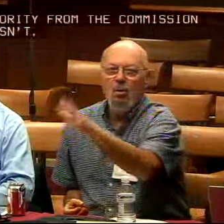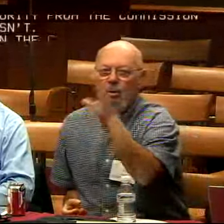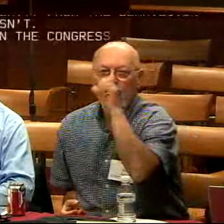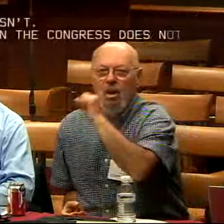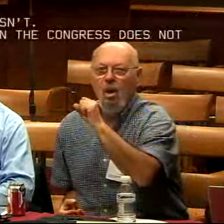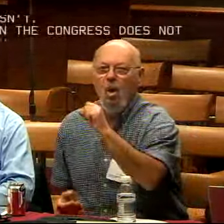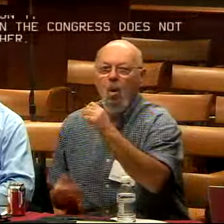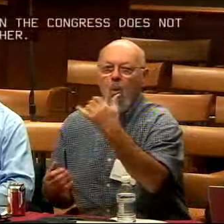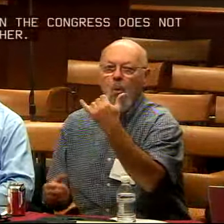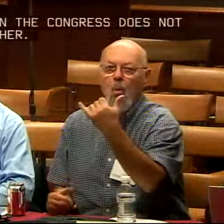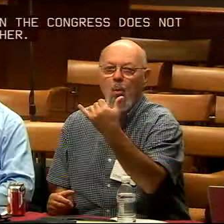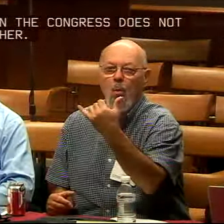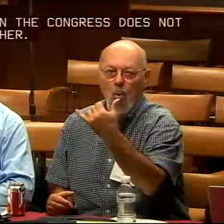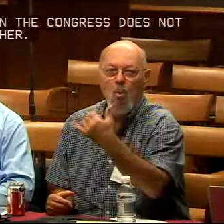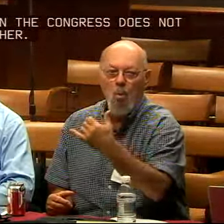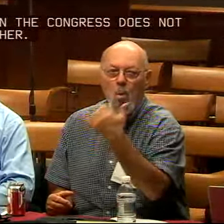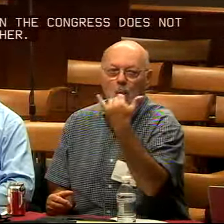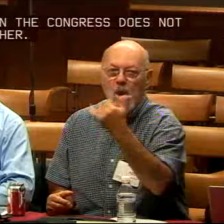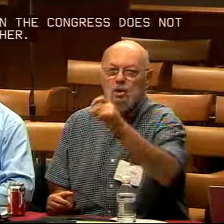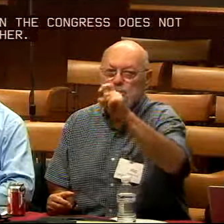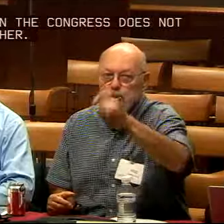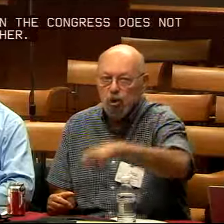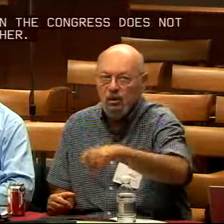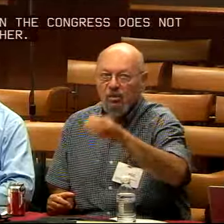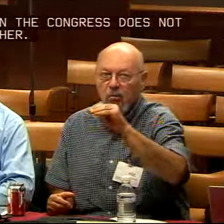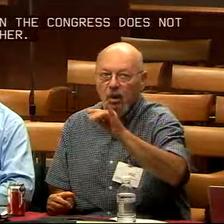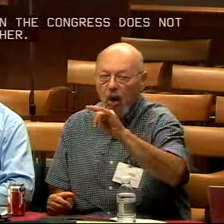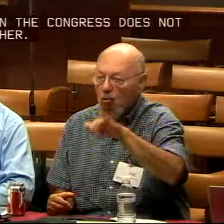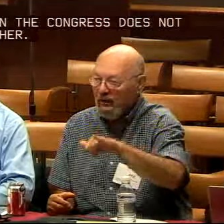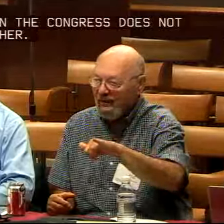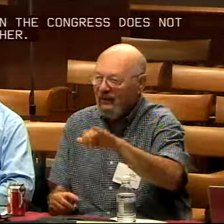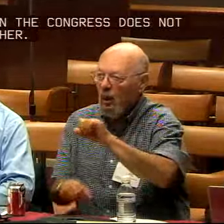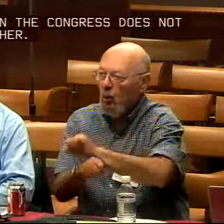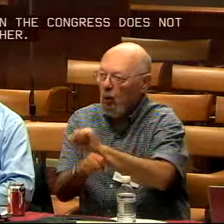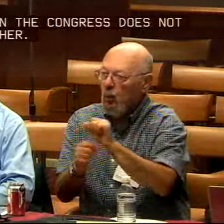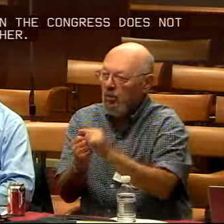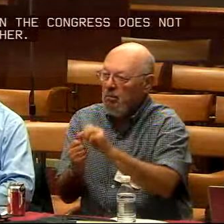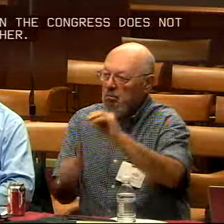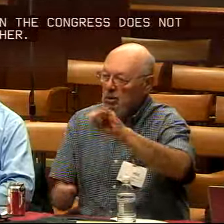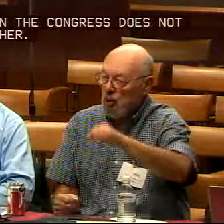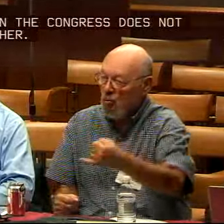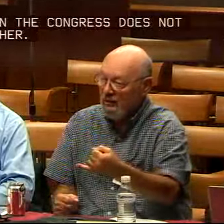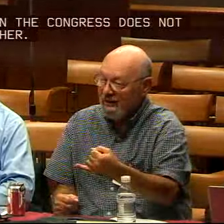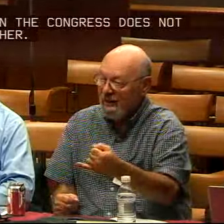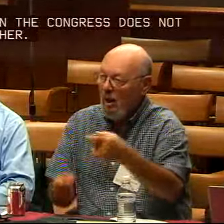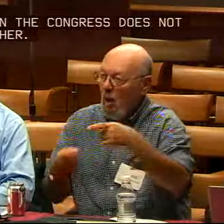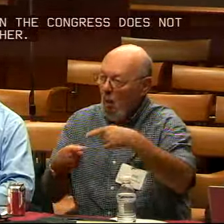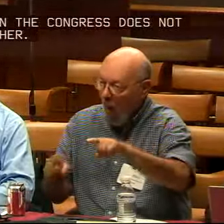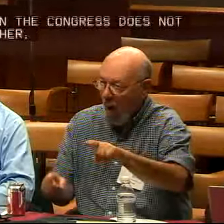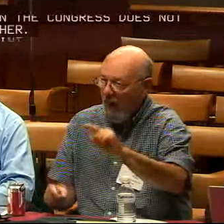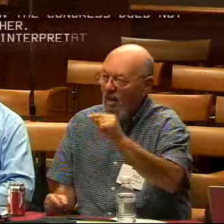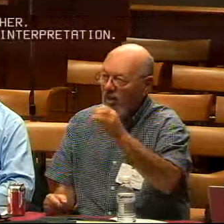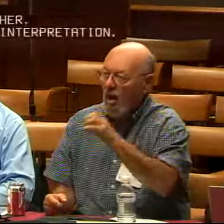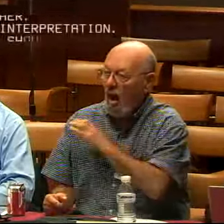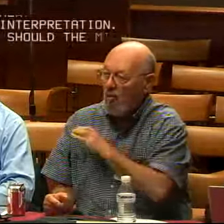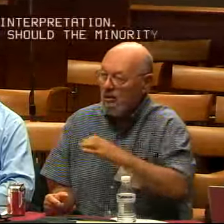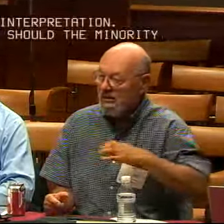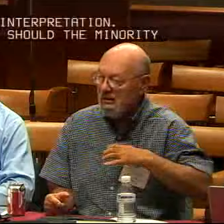No, rather. Misinterpretation. Why should the minority work with the majority while the